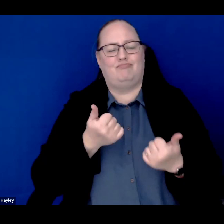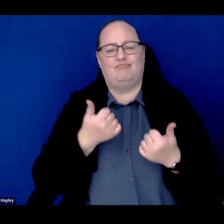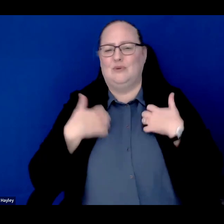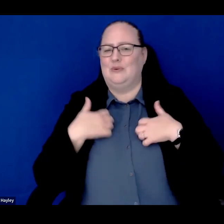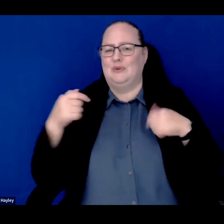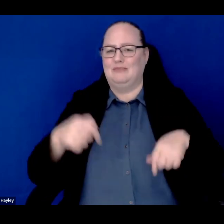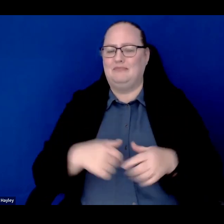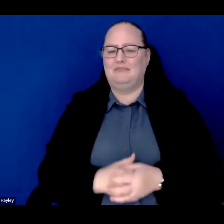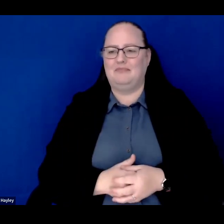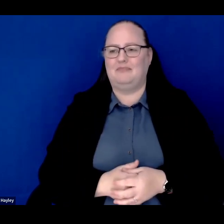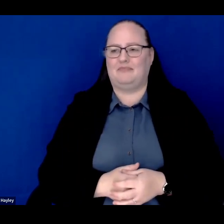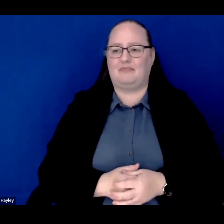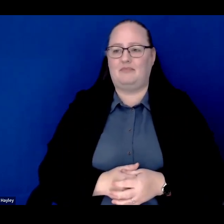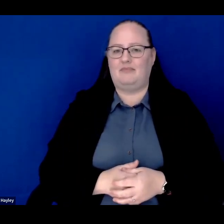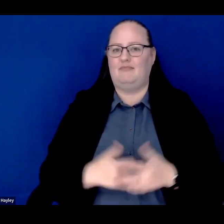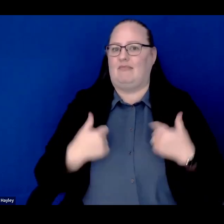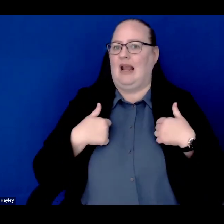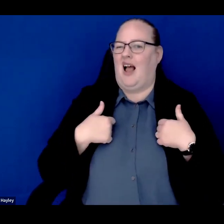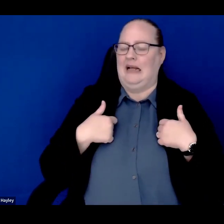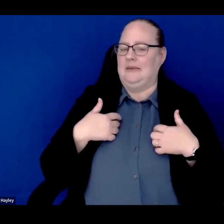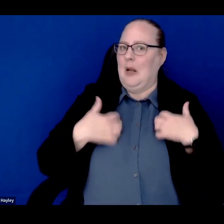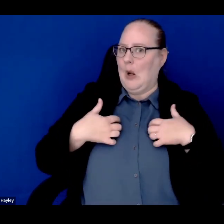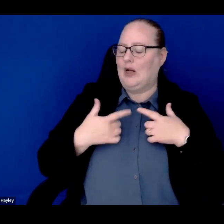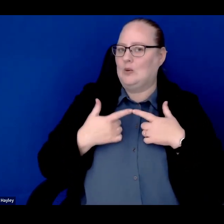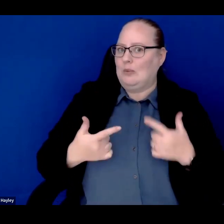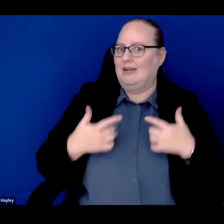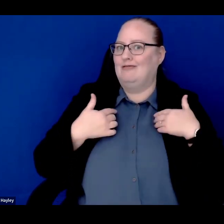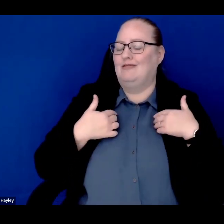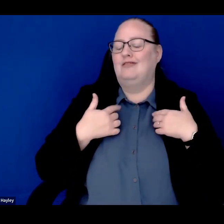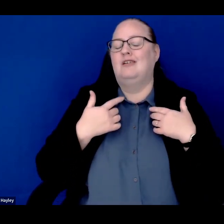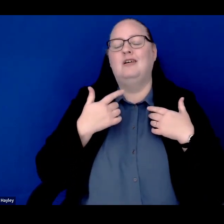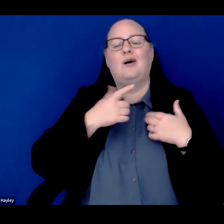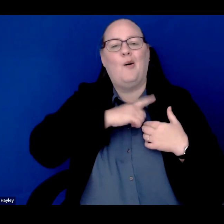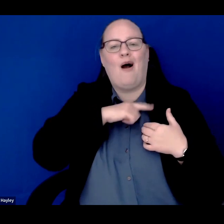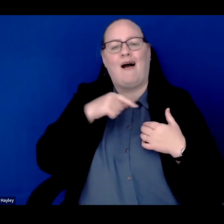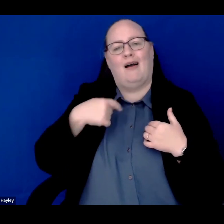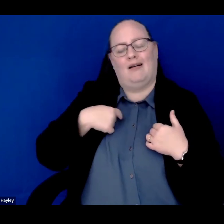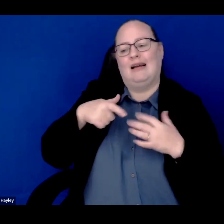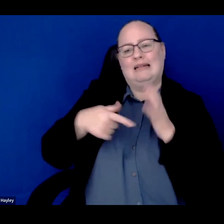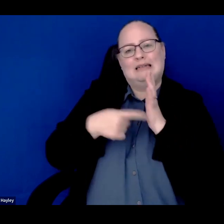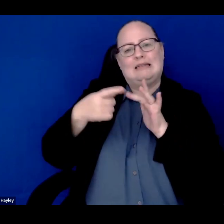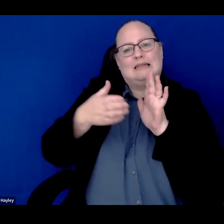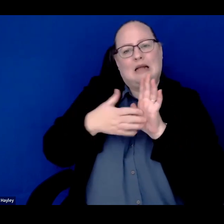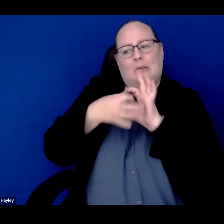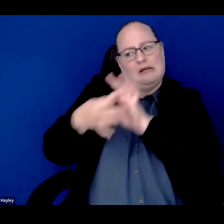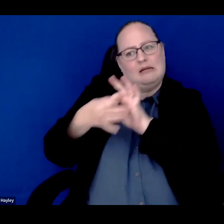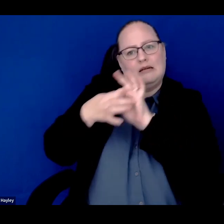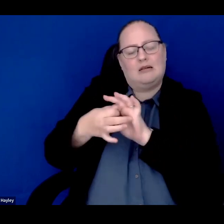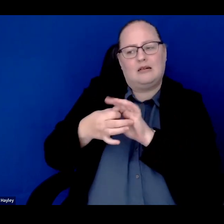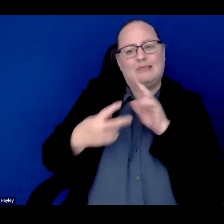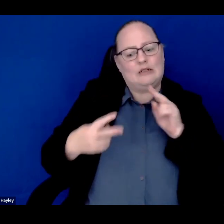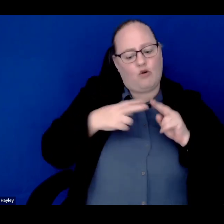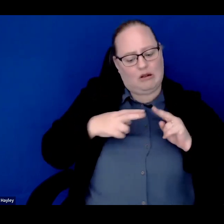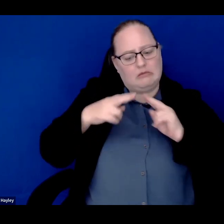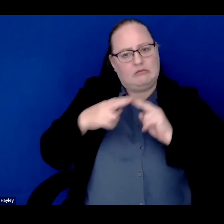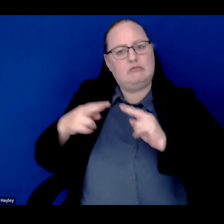I'm just probably too excited for this conversation because Tim and I have been in touch quite a few times over the past few years by